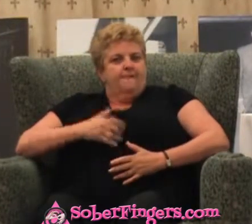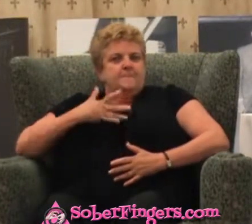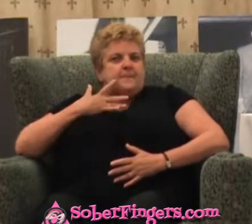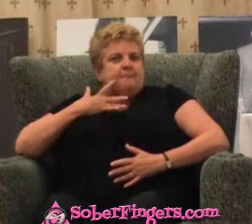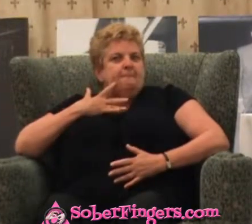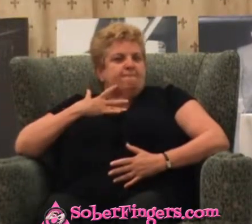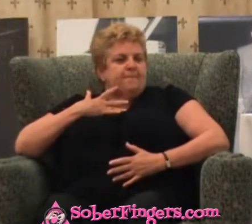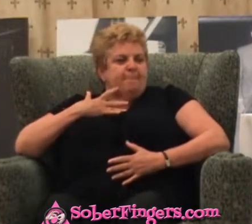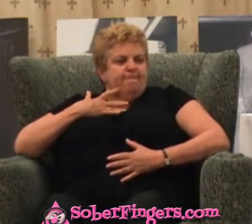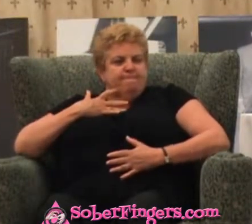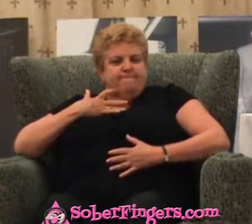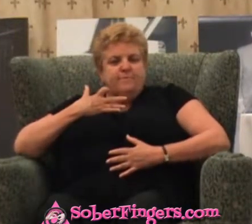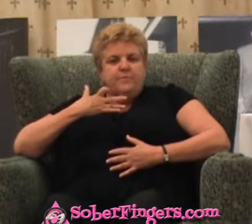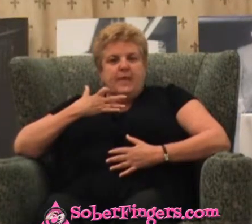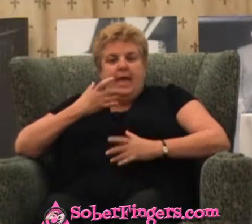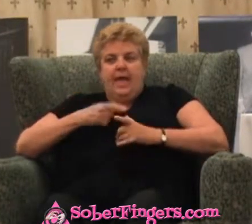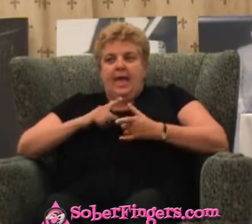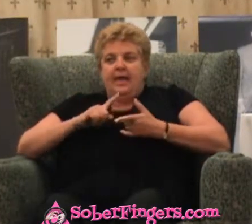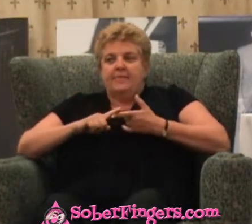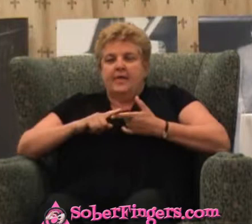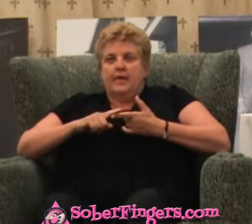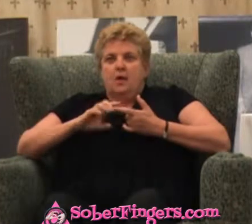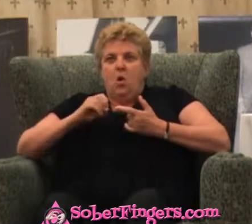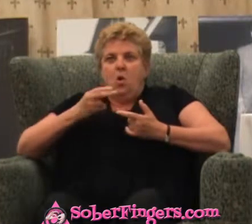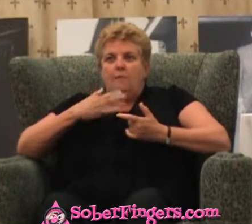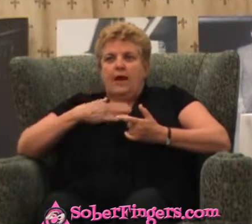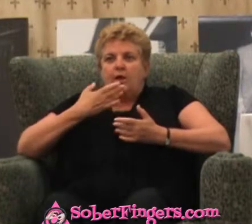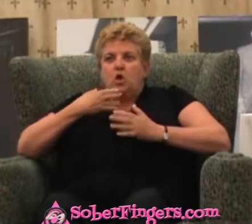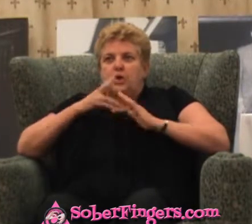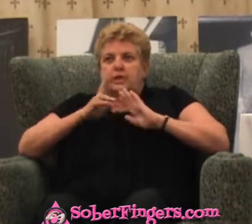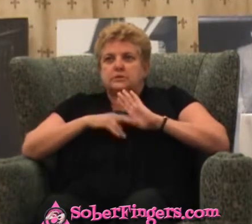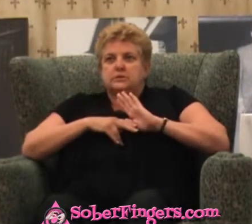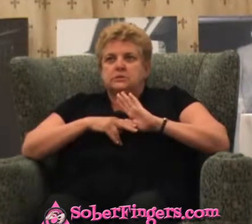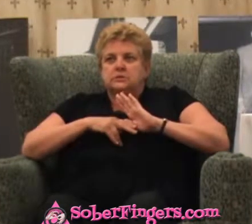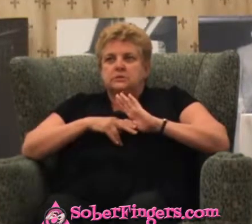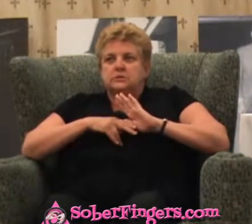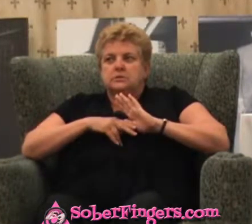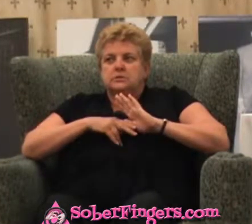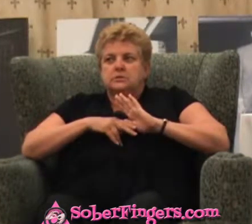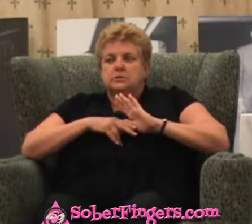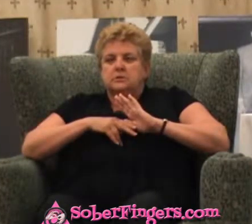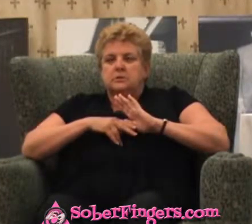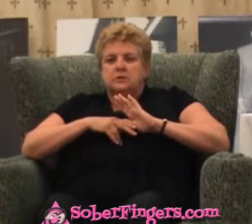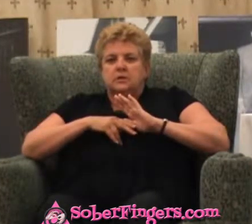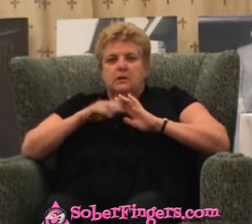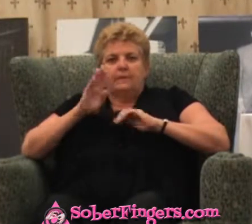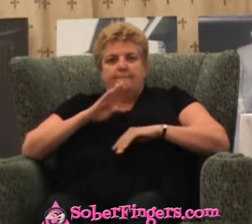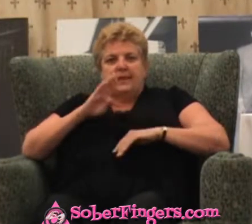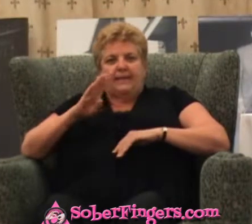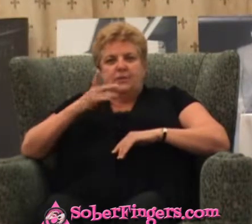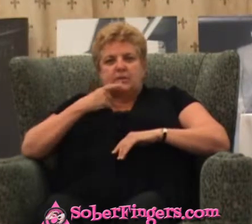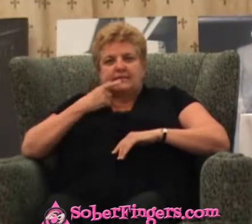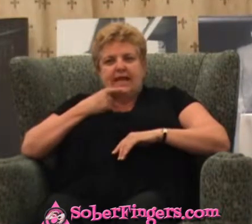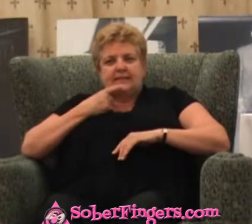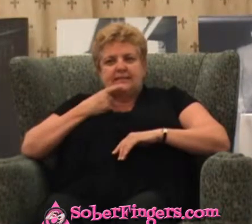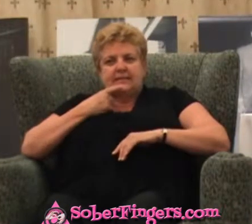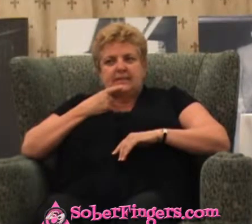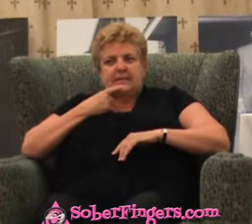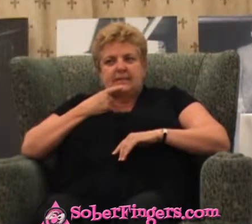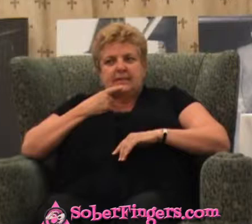And then, oh my goodness, they taught me, the big book says that if that craving